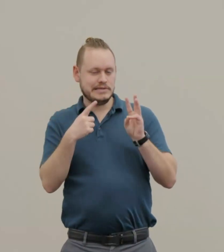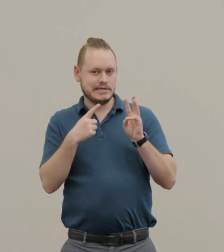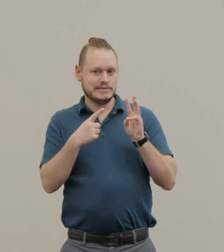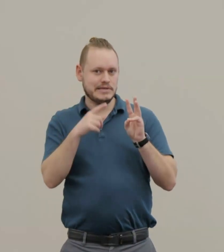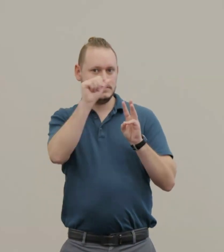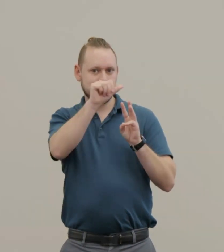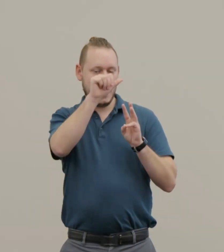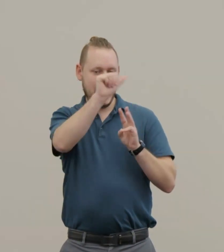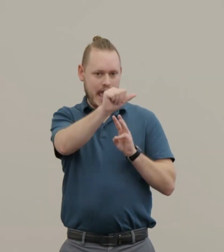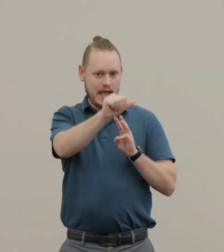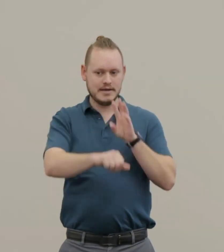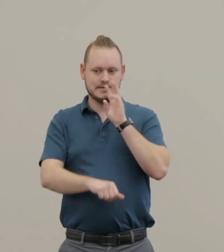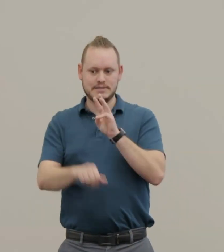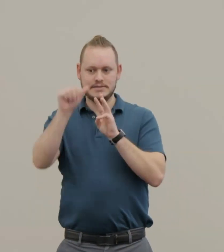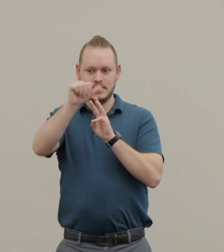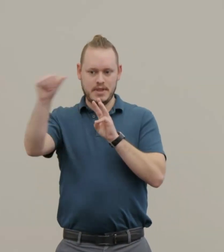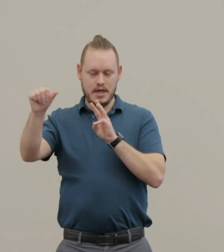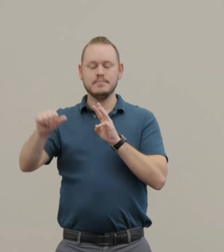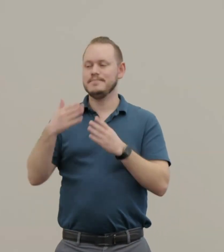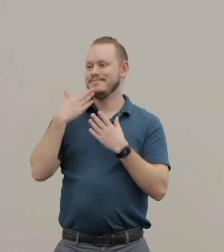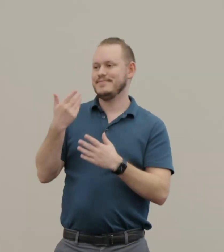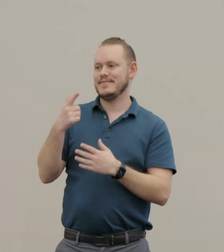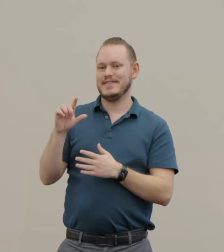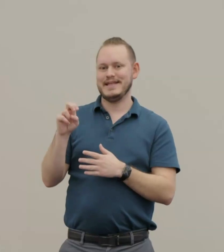Okay, 6A and AA. Thank you, Glenda.